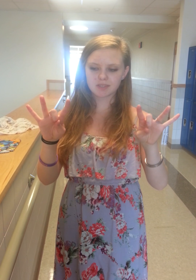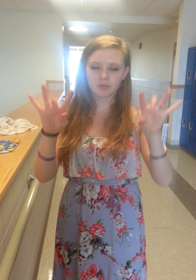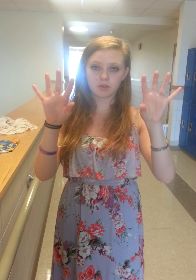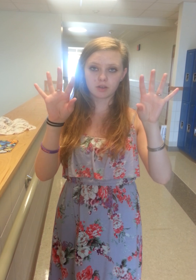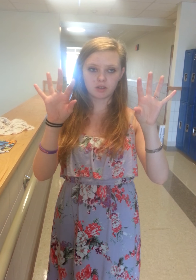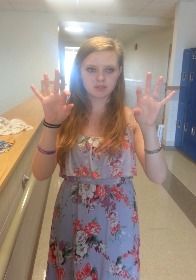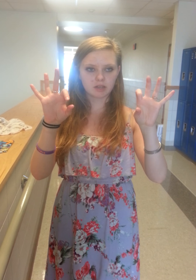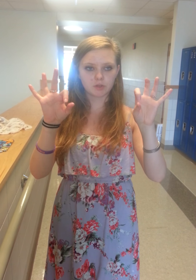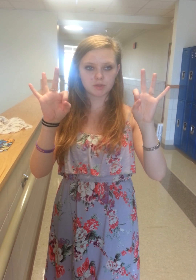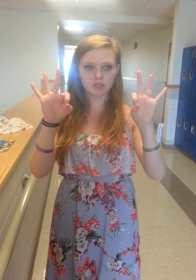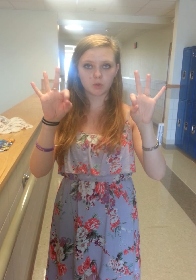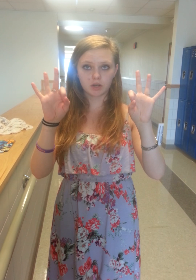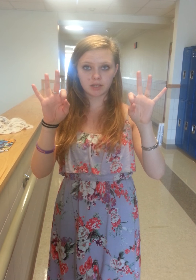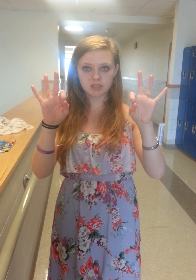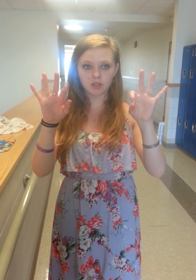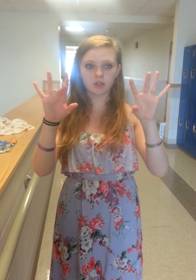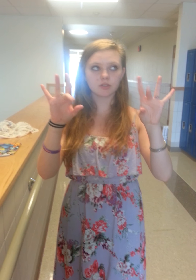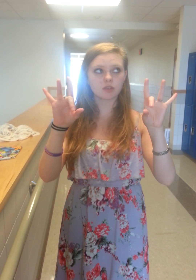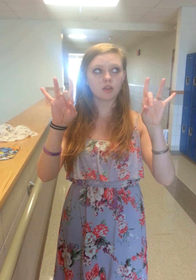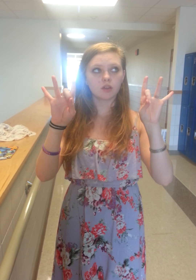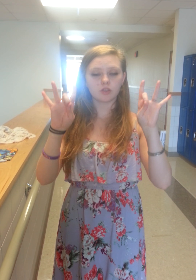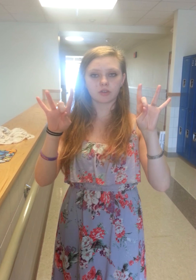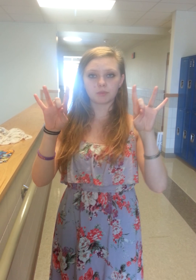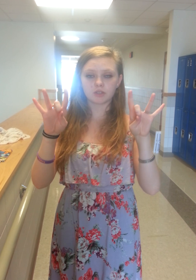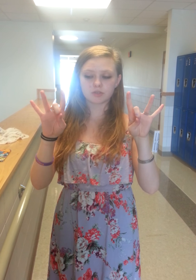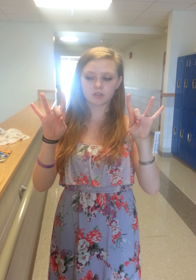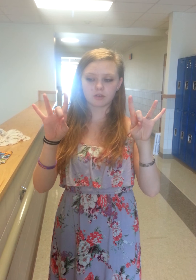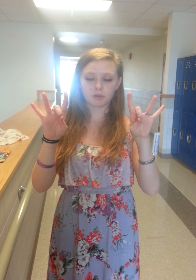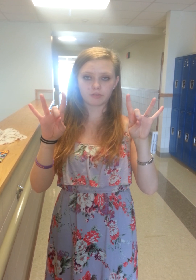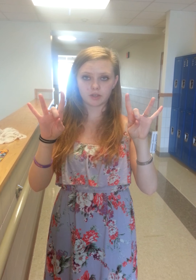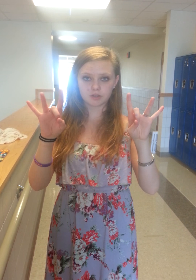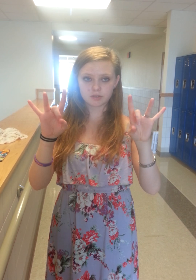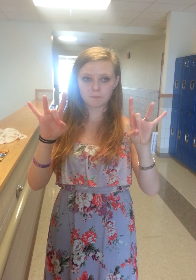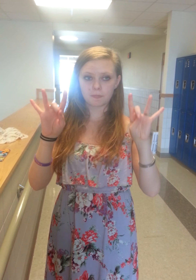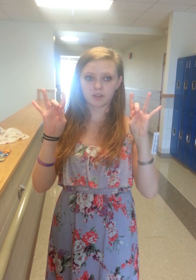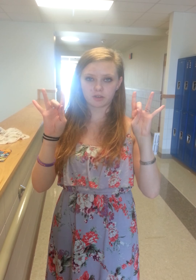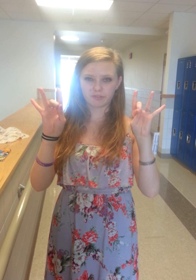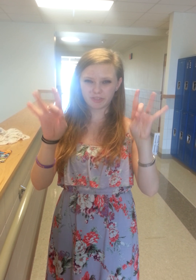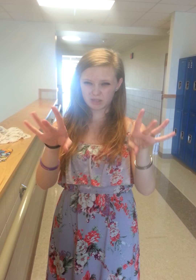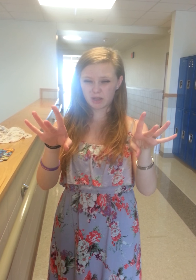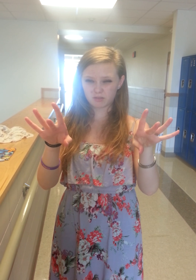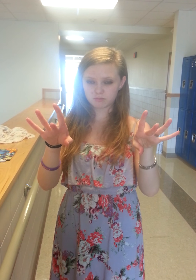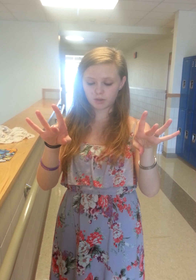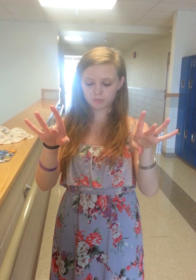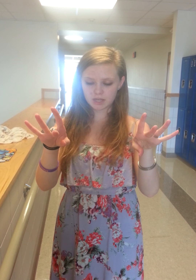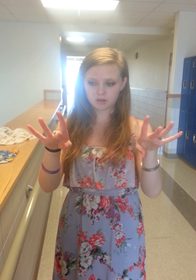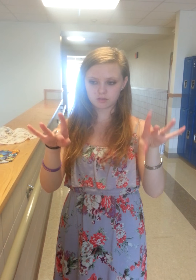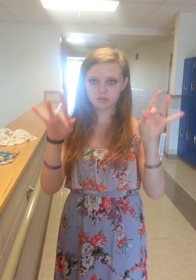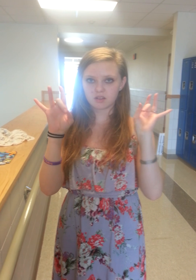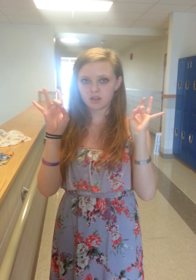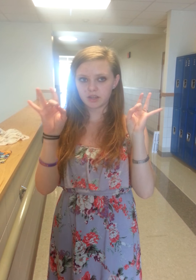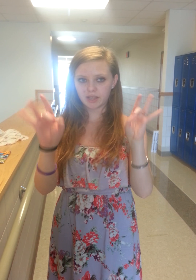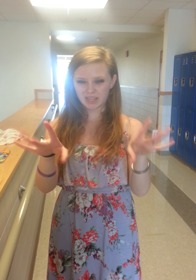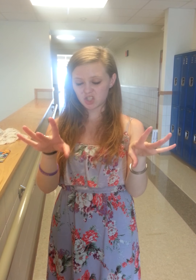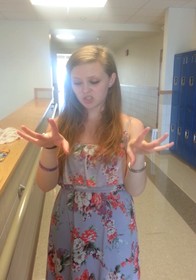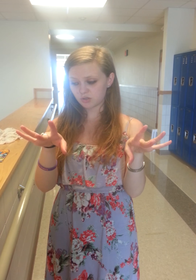for instead of using your index fingers, you're going to be using your middle fingers. You're going to flick them out, palms out, hate you,